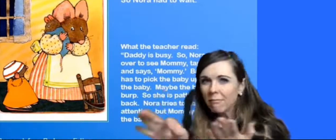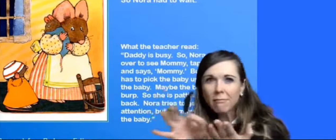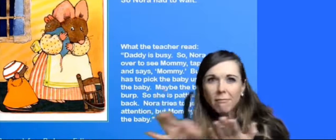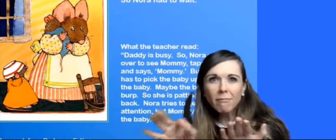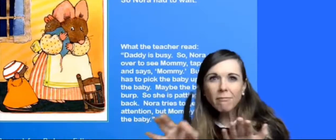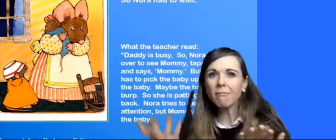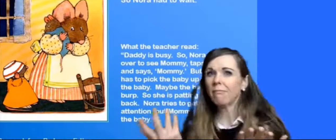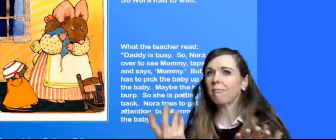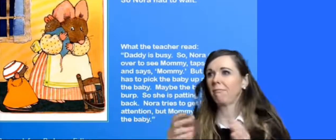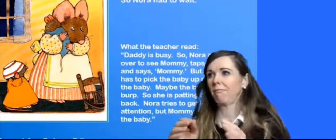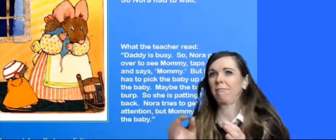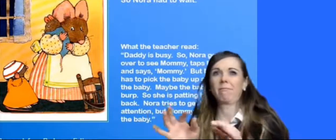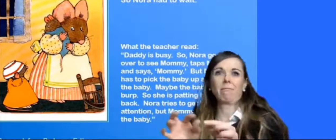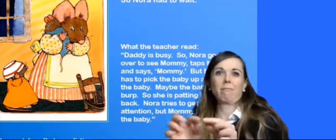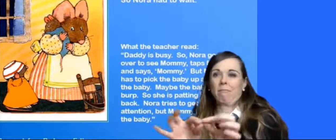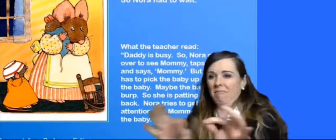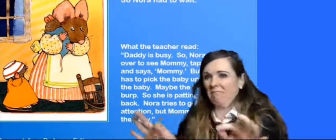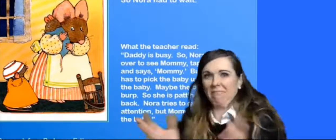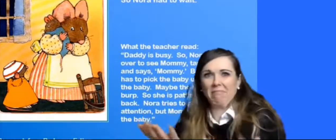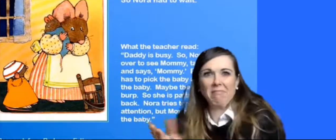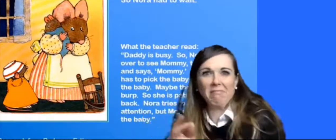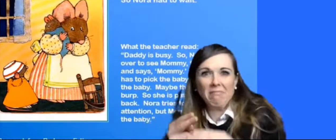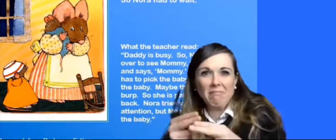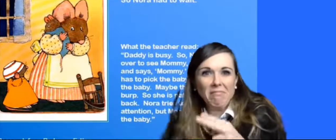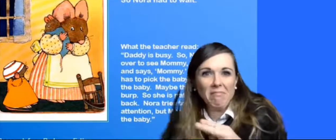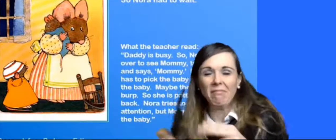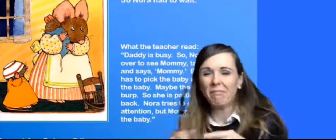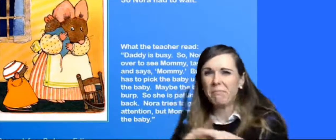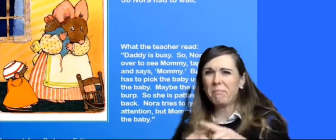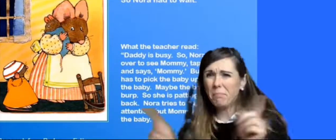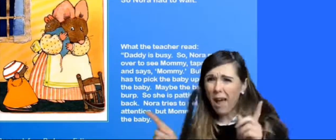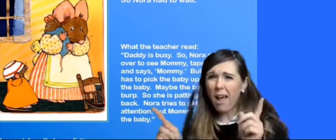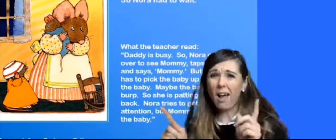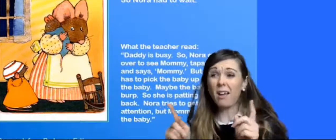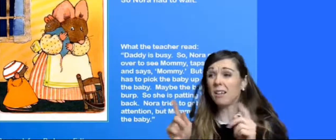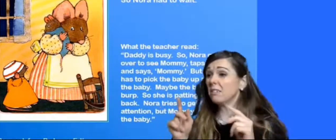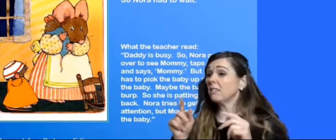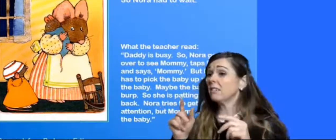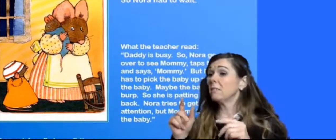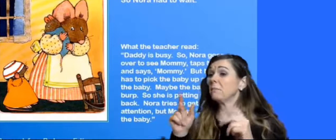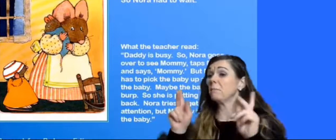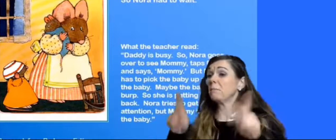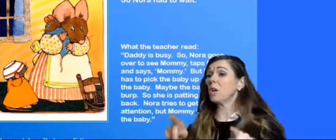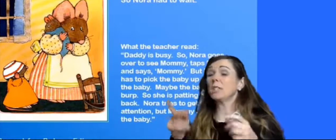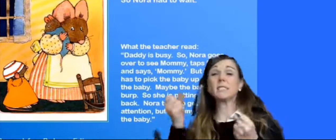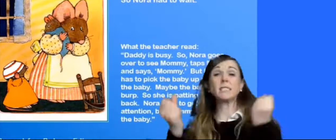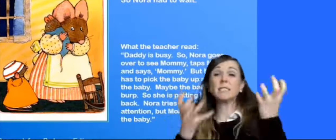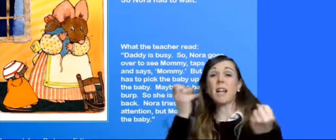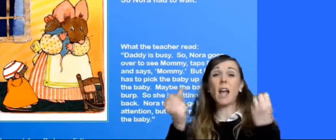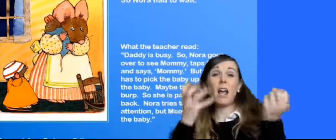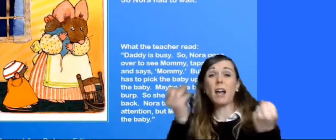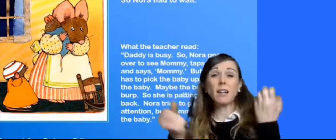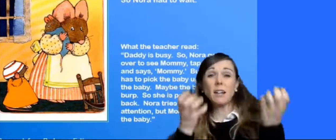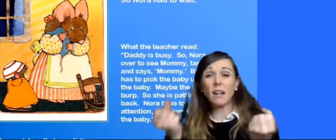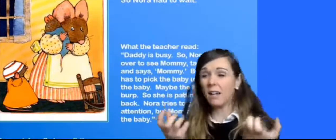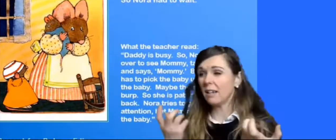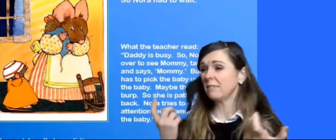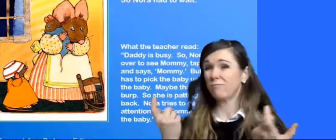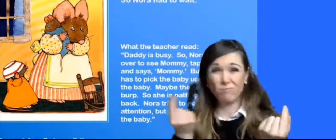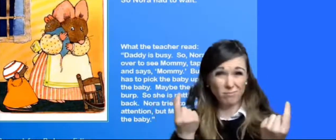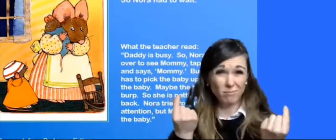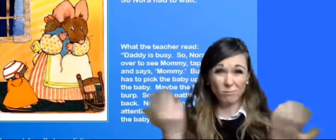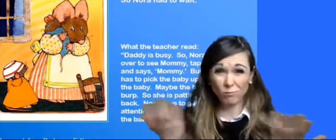And that's it. That's all that you get from this page. It's just a short little